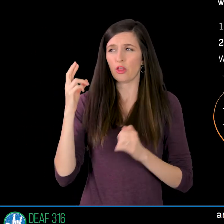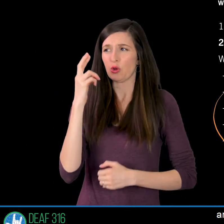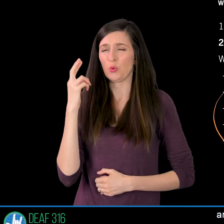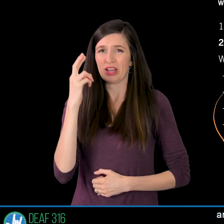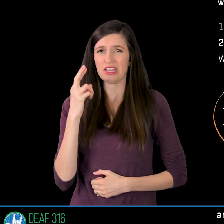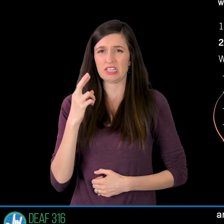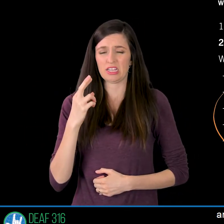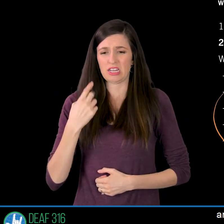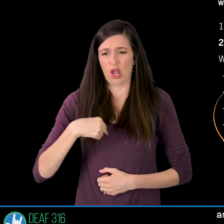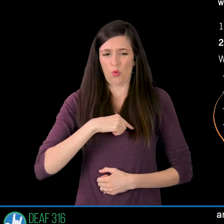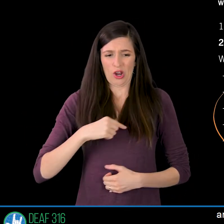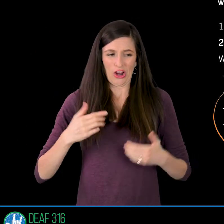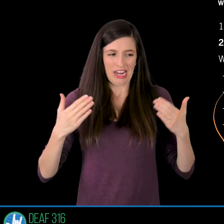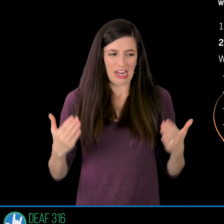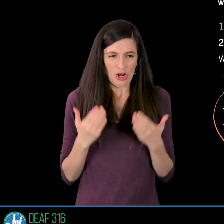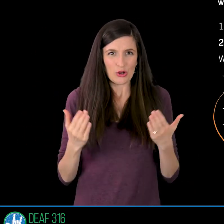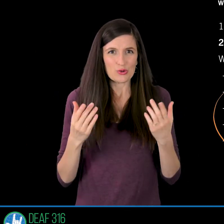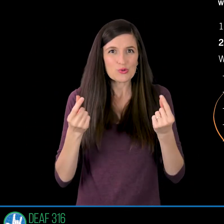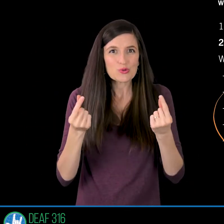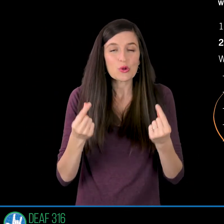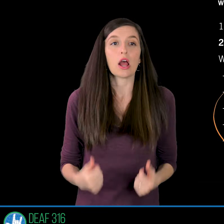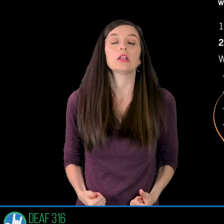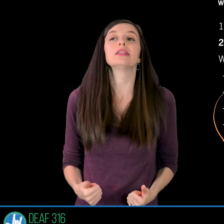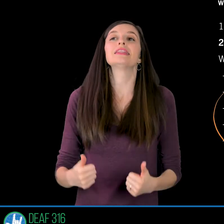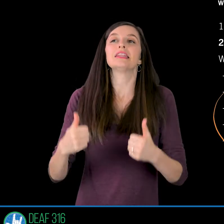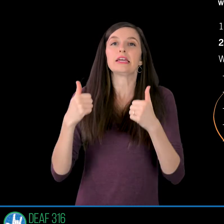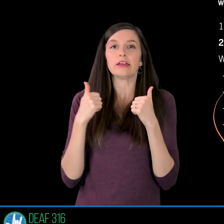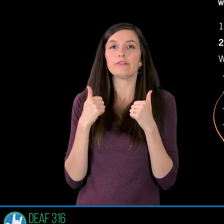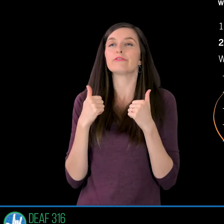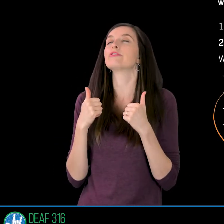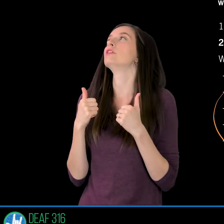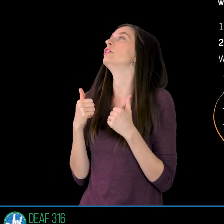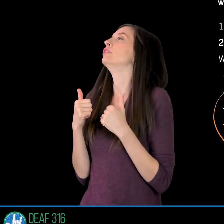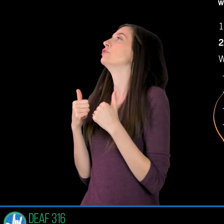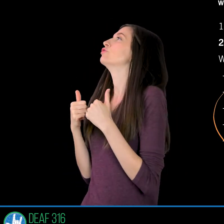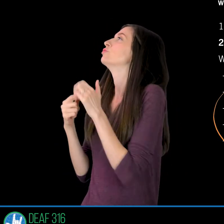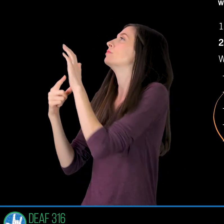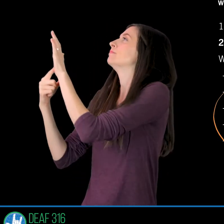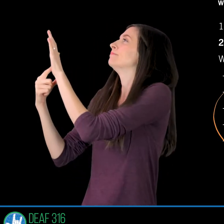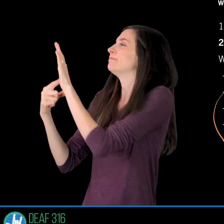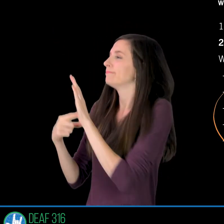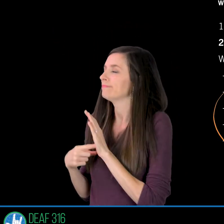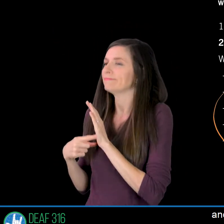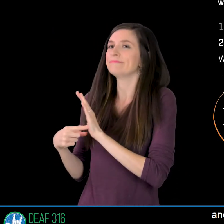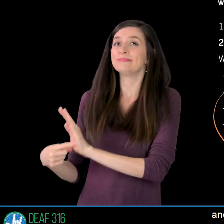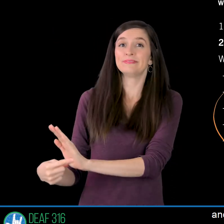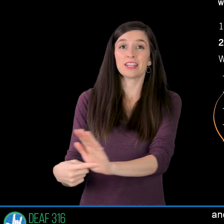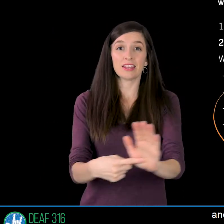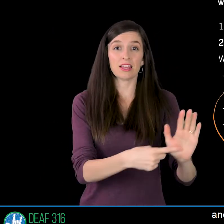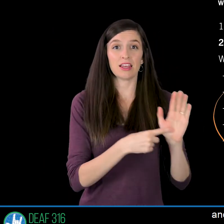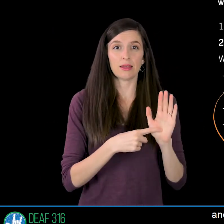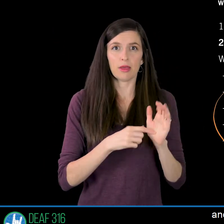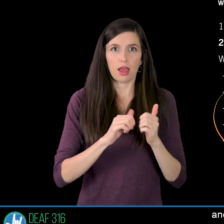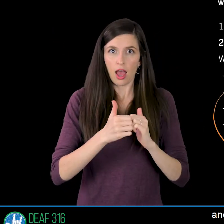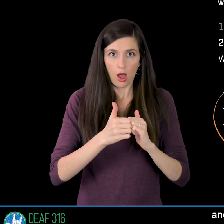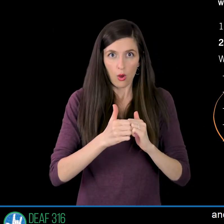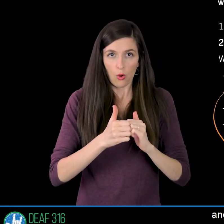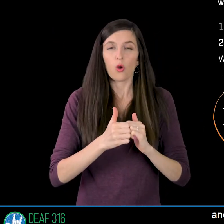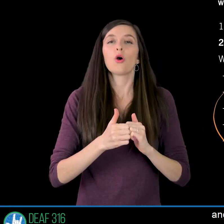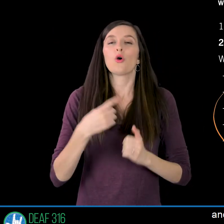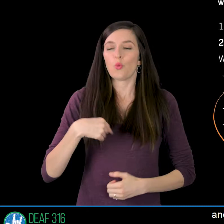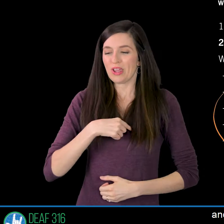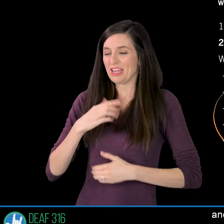and our duty in life is to live to show that God is glorious, and we do that